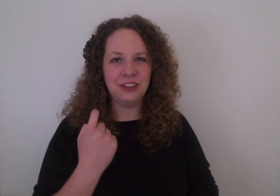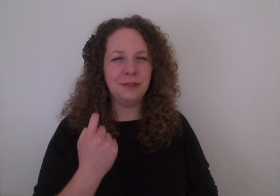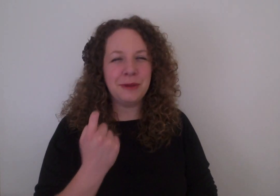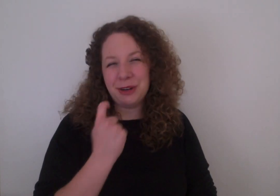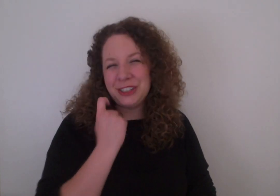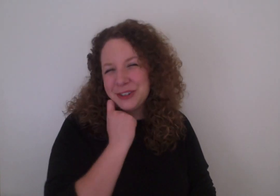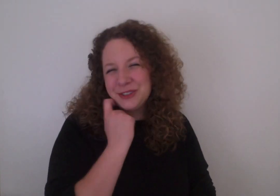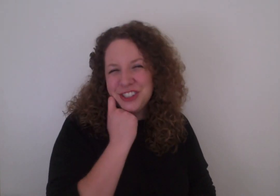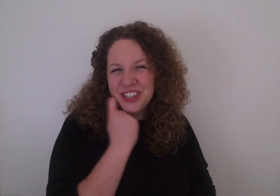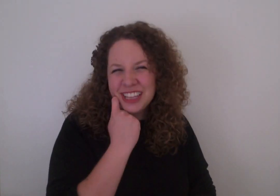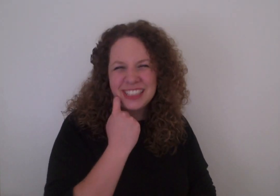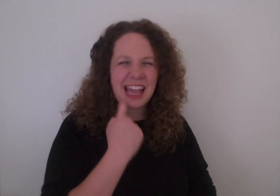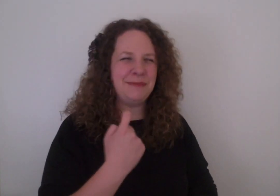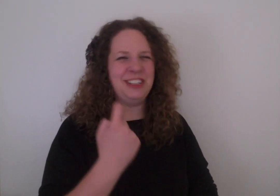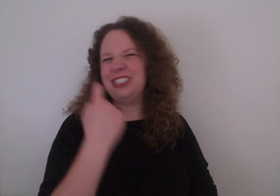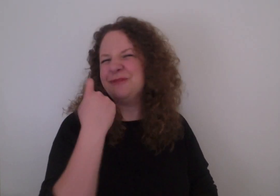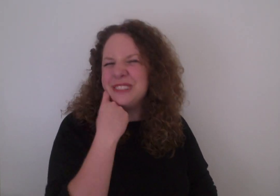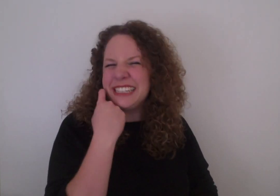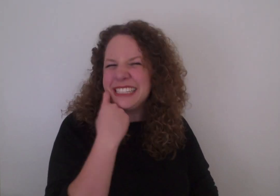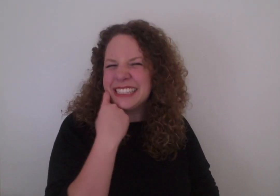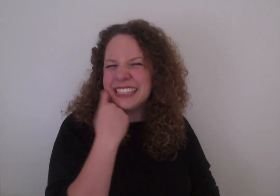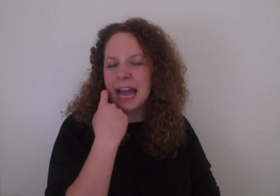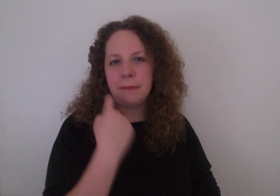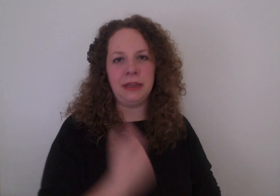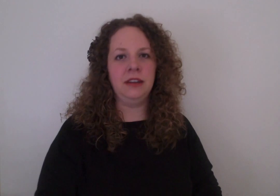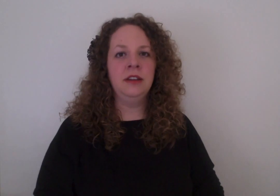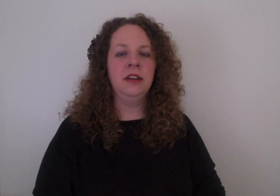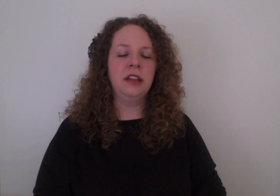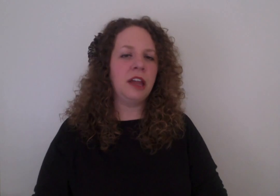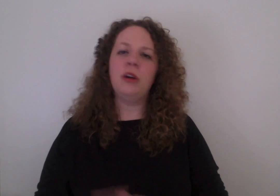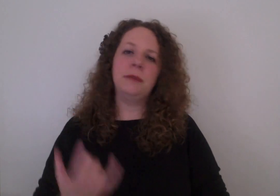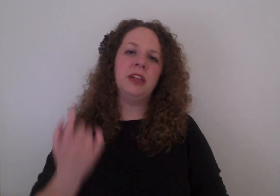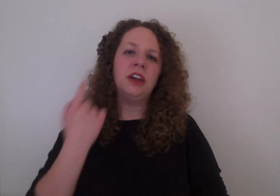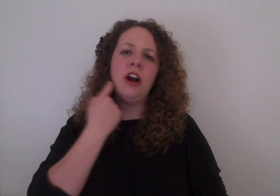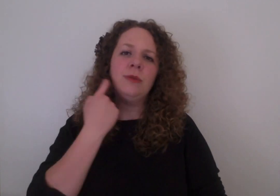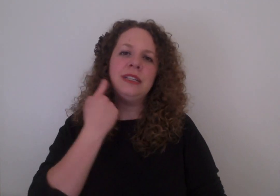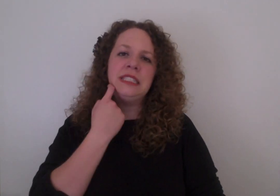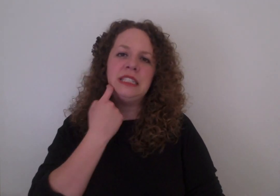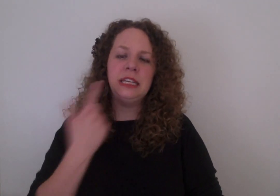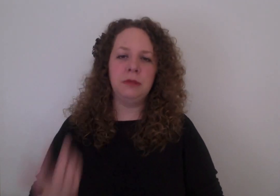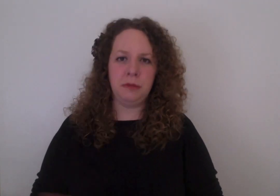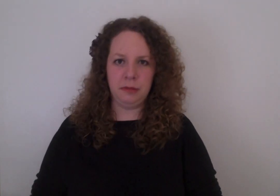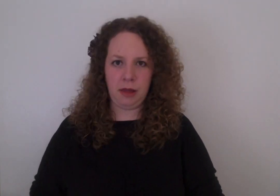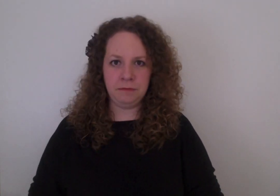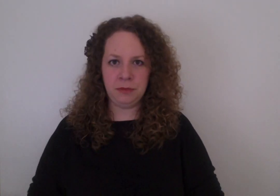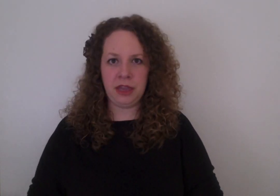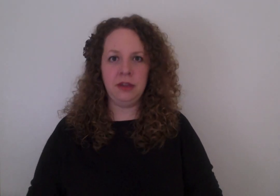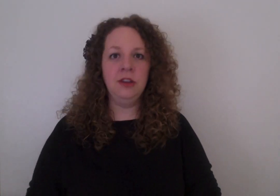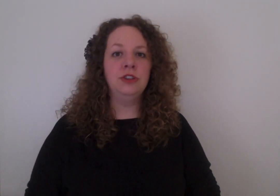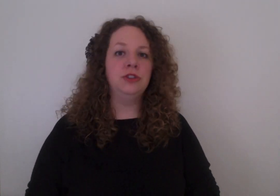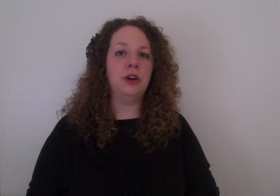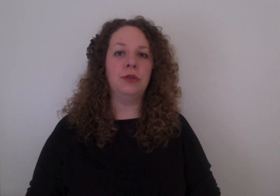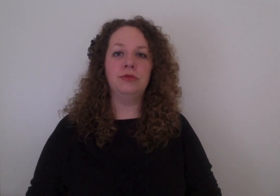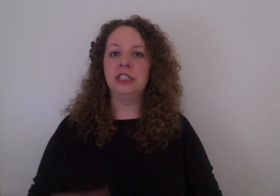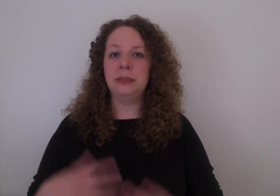bit more. Oh, just happened, just recently happened. Okay, or I could be like, oh, recently, blah, blah, blah. Okay, so just depending